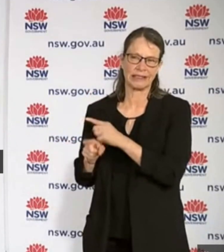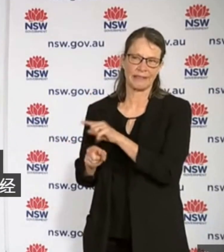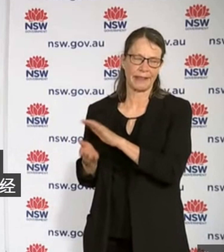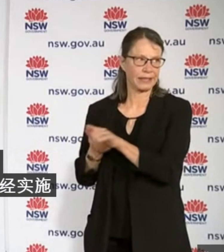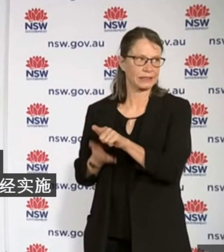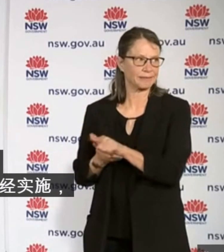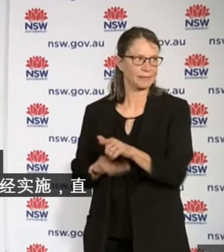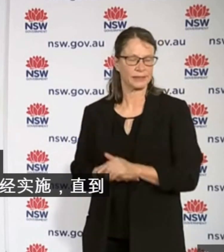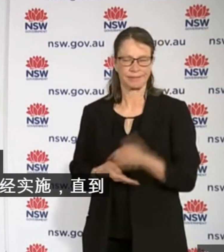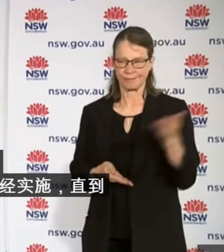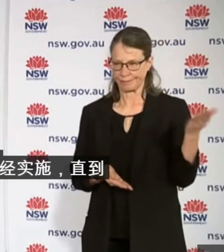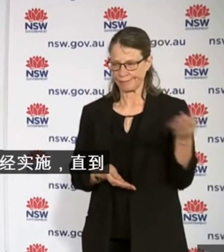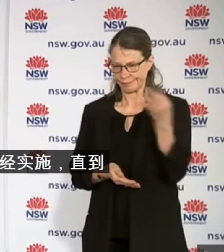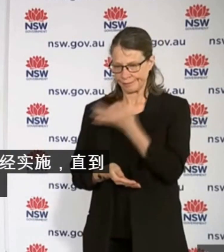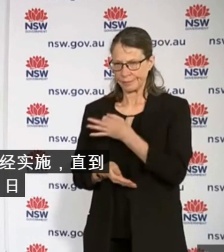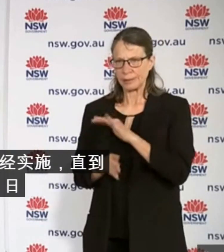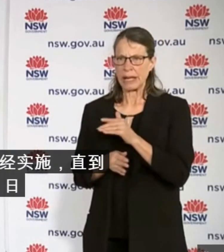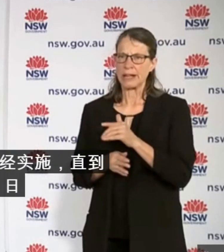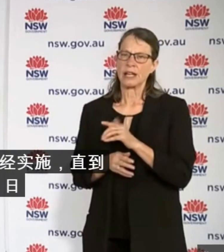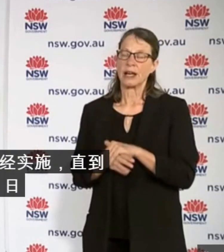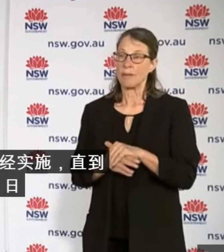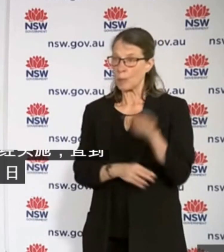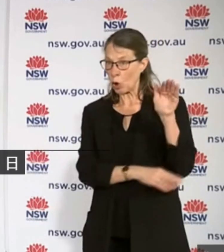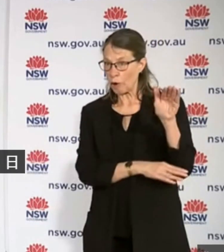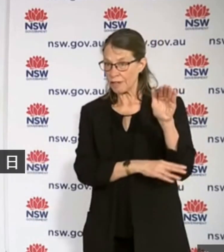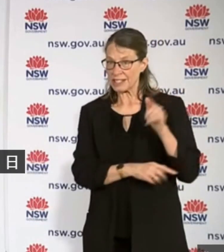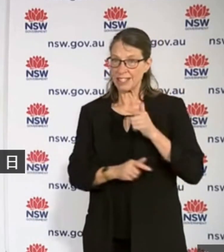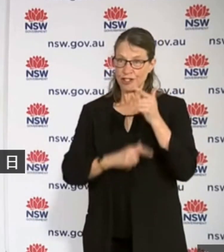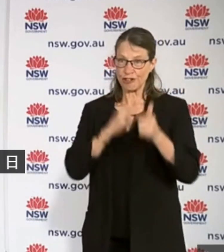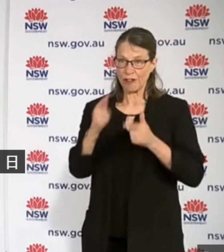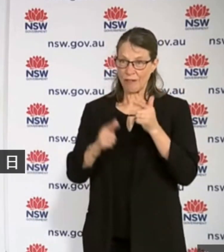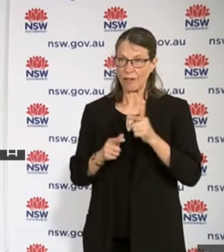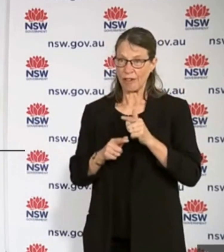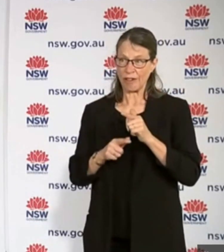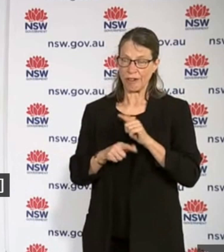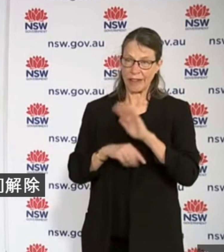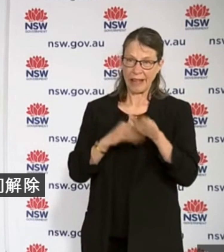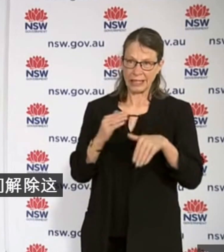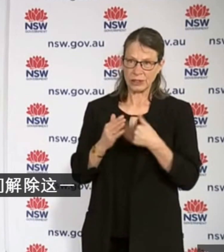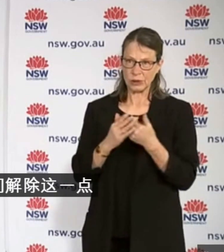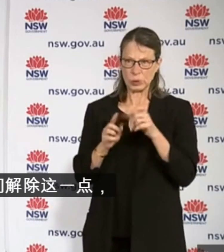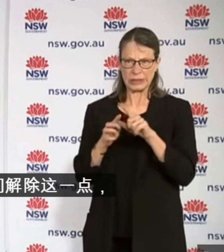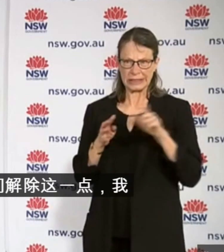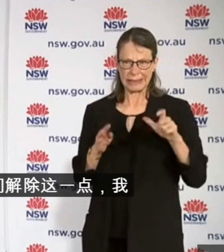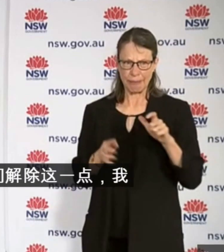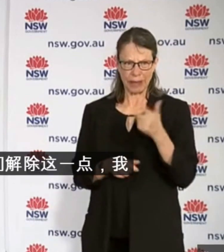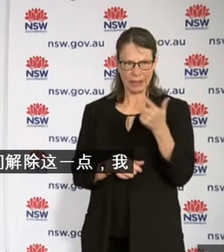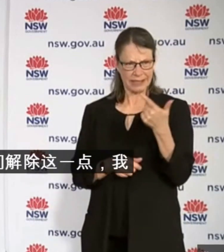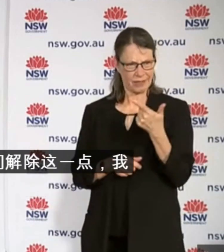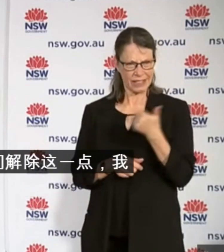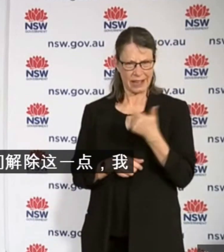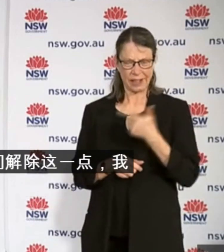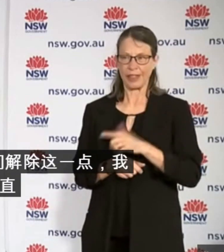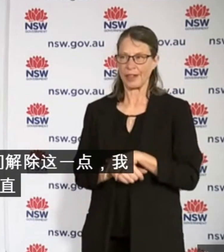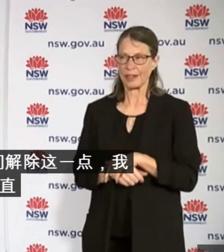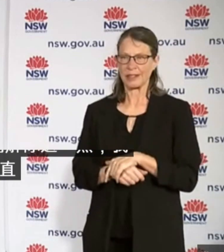international travel ban in place until, I think, December the 17th. Yeah. Is the Prime Minister going to lift that for us earlier at 80%? I think that the Prime